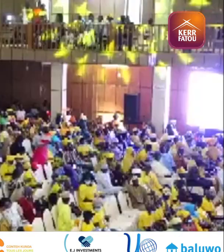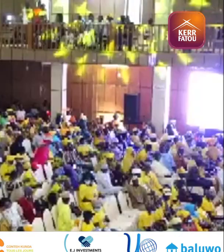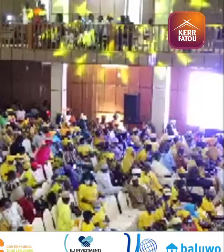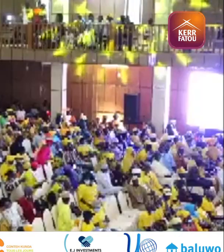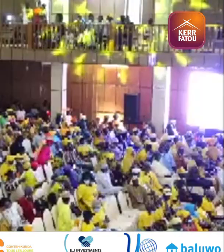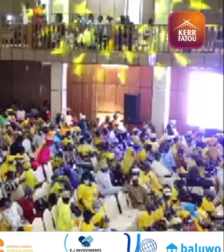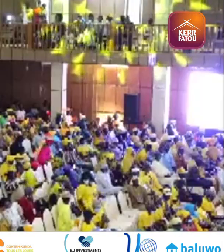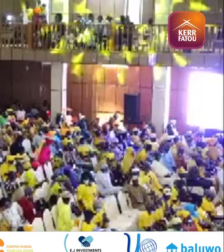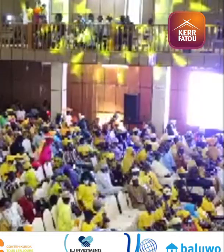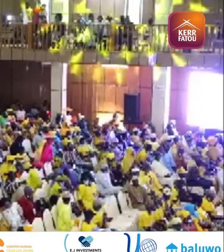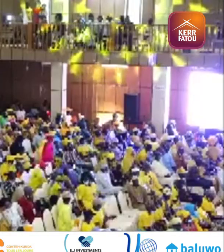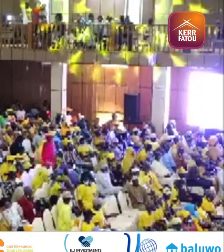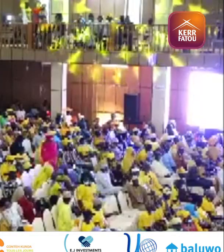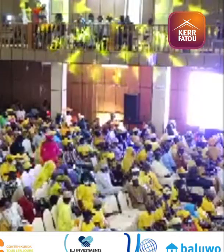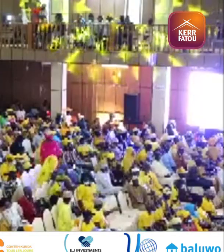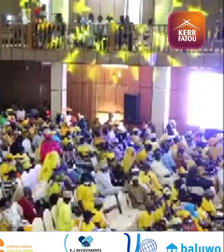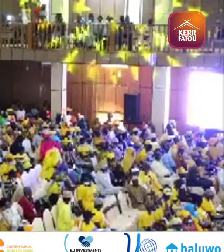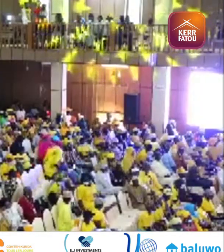forgetting